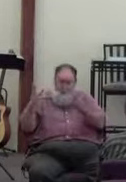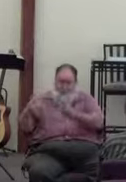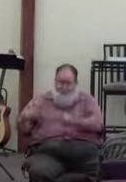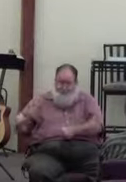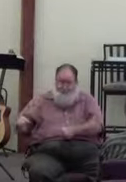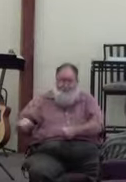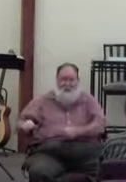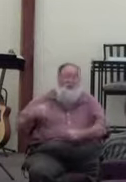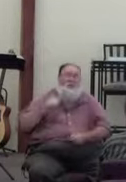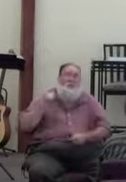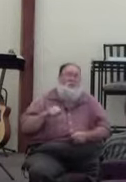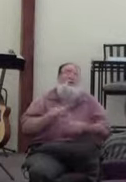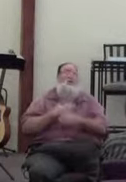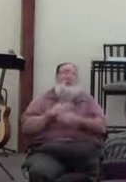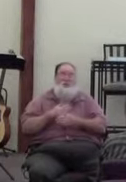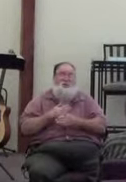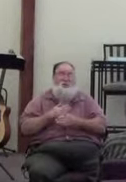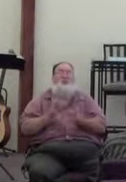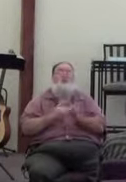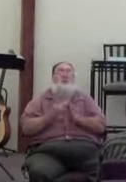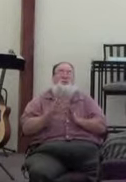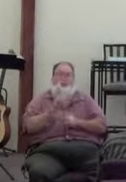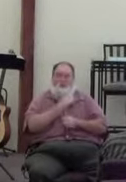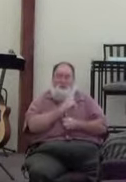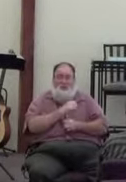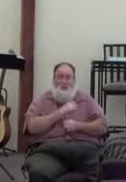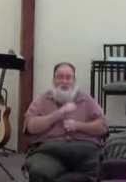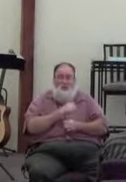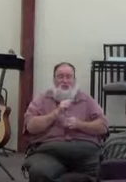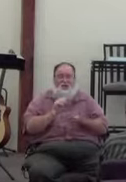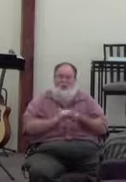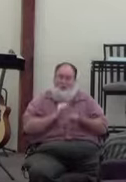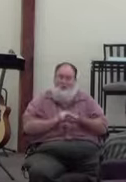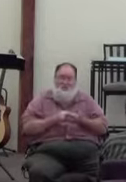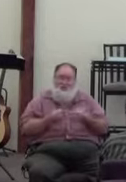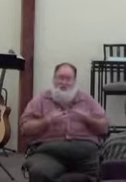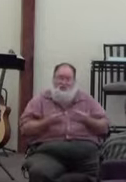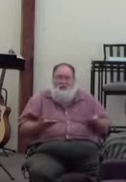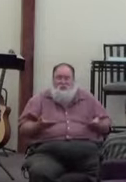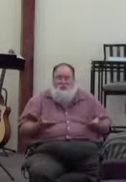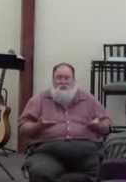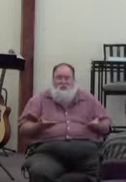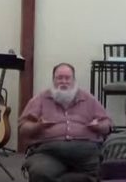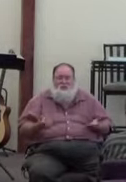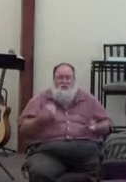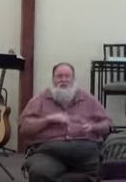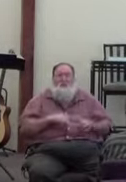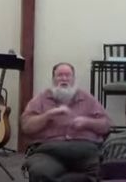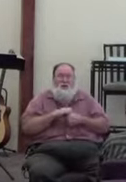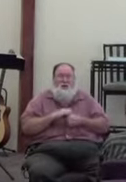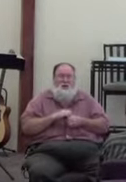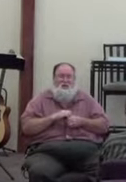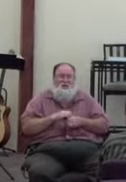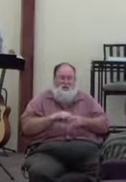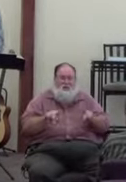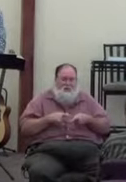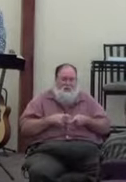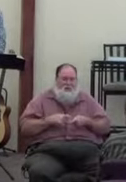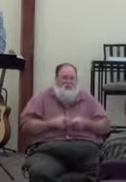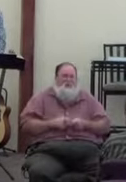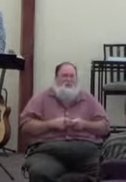And we need to share the gospel of Jesus Christ no matter what. We're in the place where all our governmental and world things